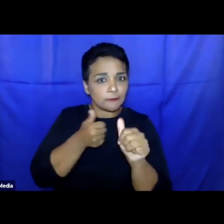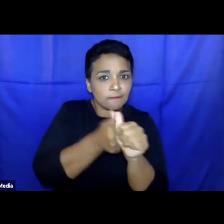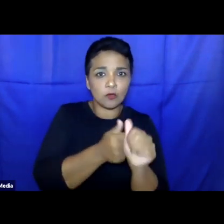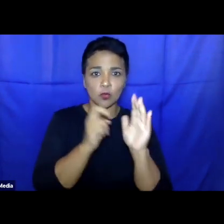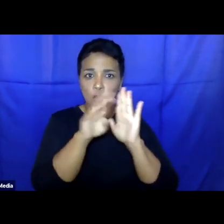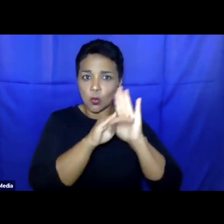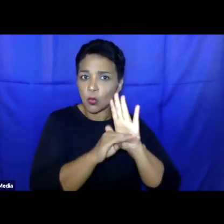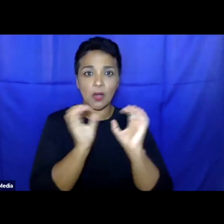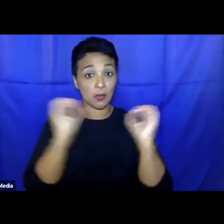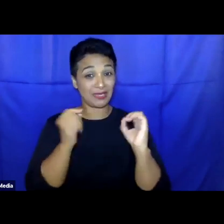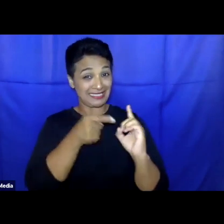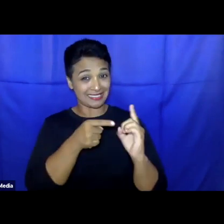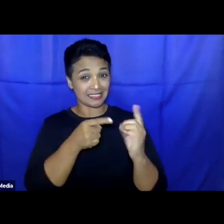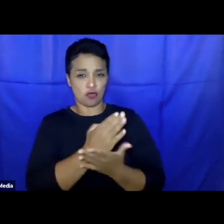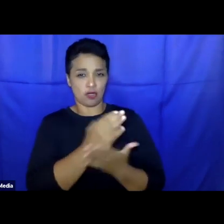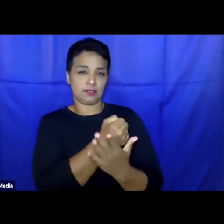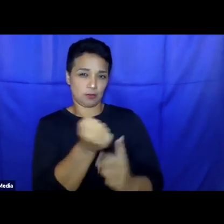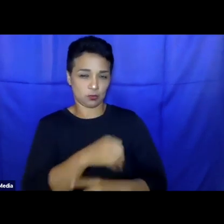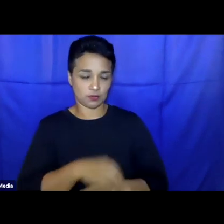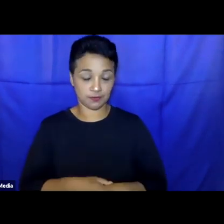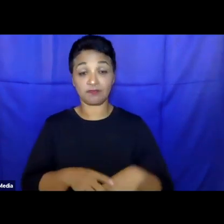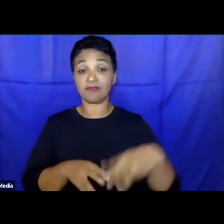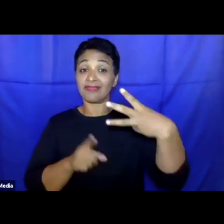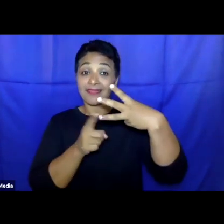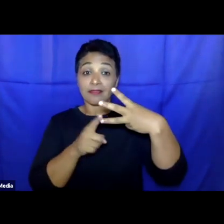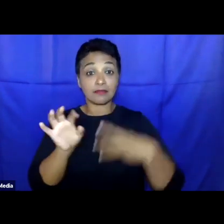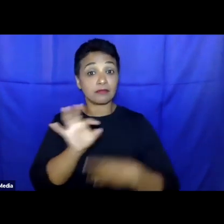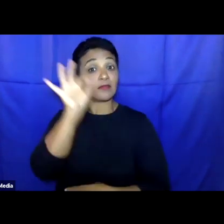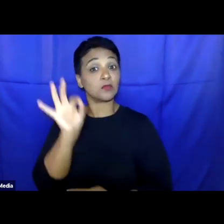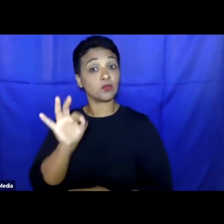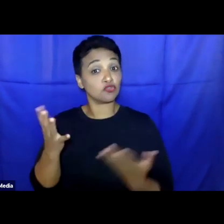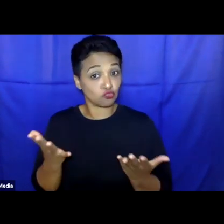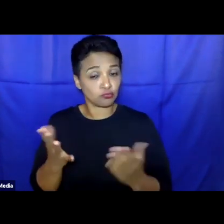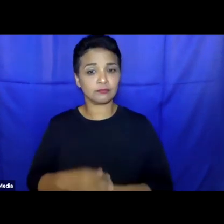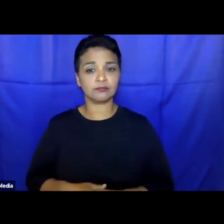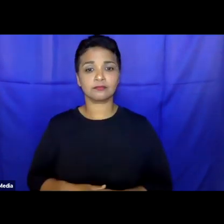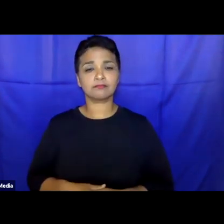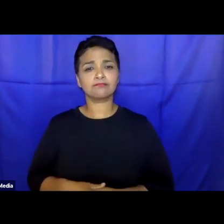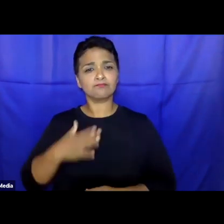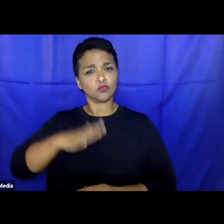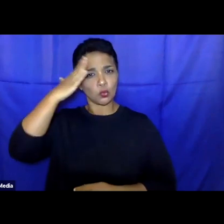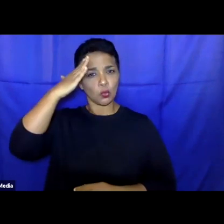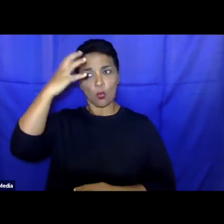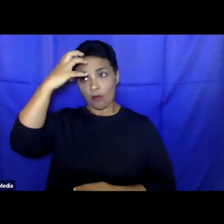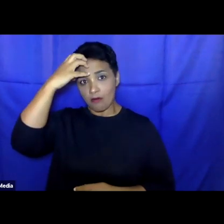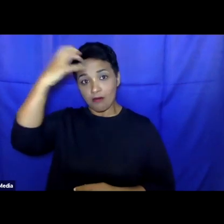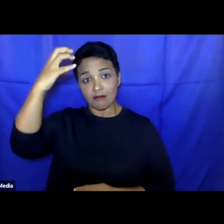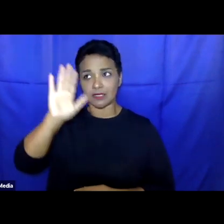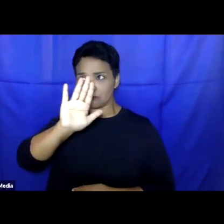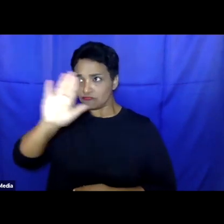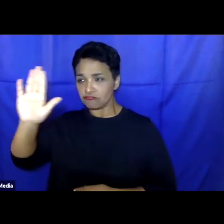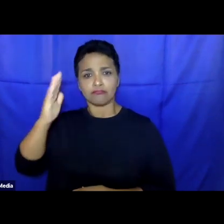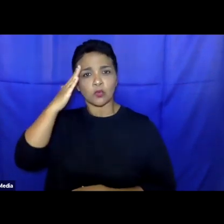of their rights. The third question he raised was asking for plans by the government of Greece to alleviate the